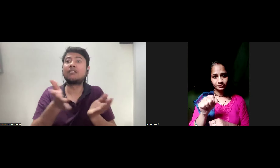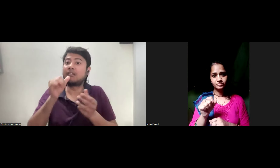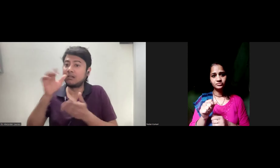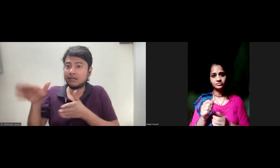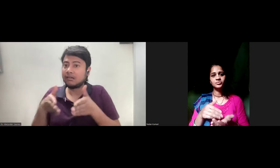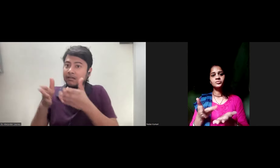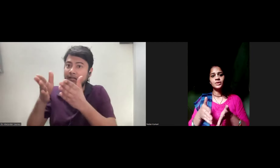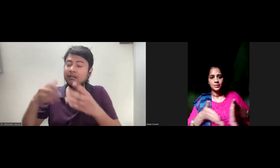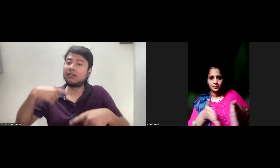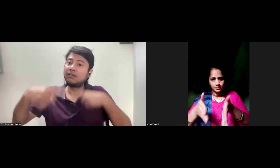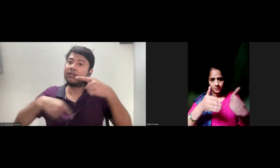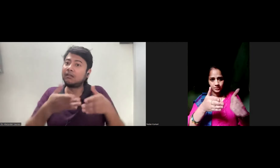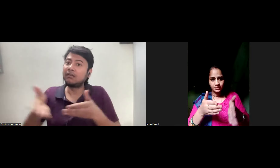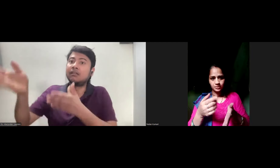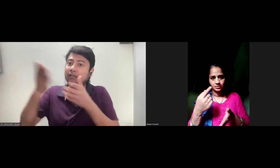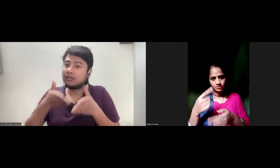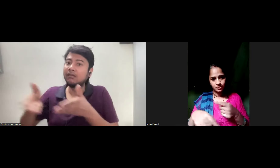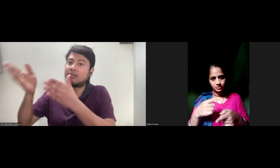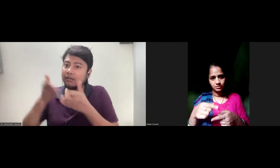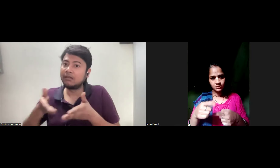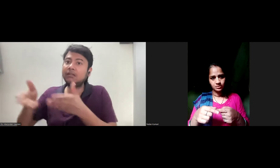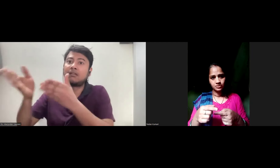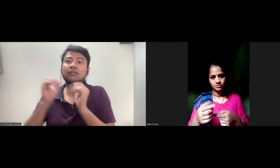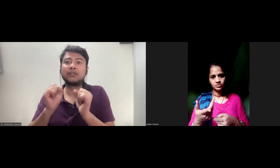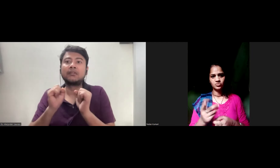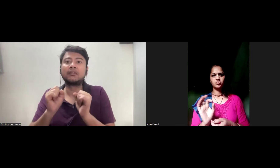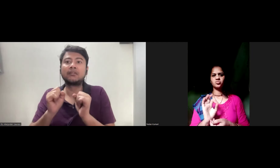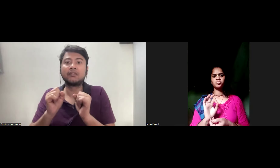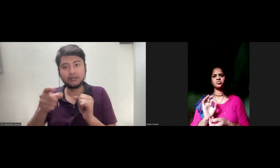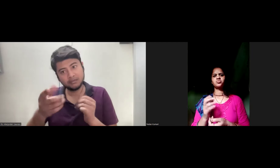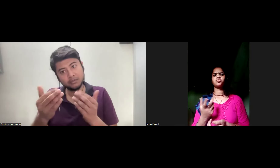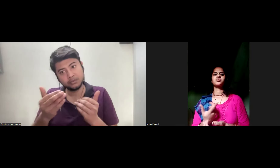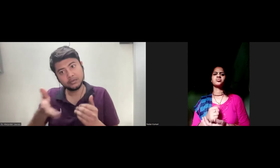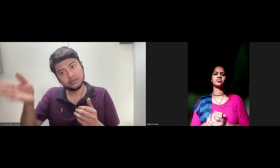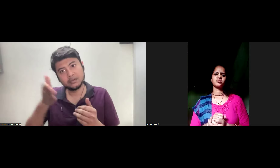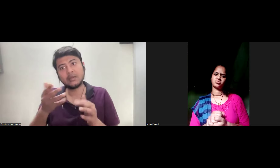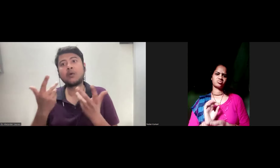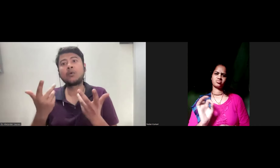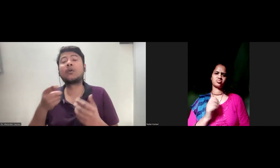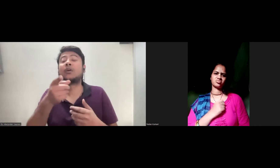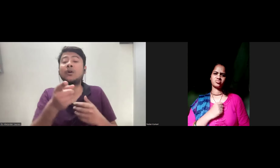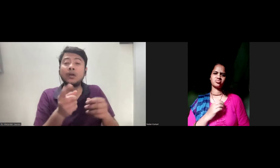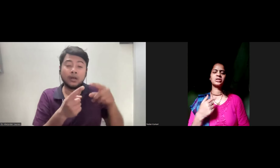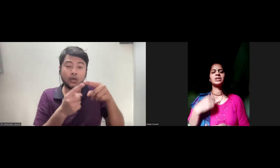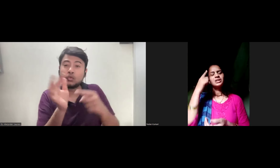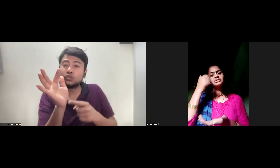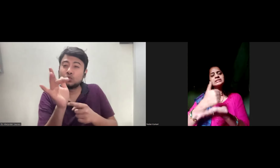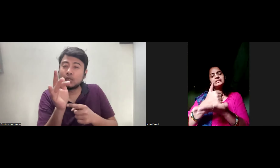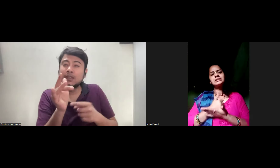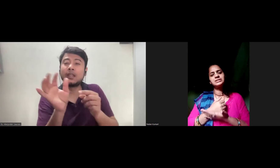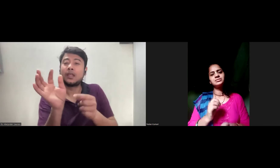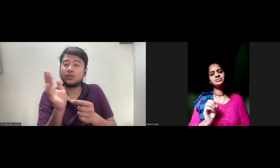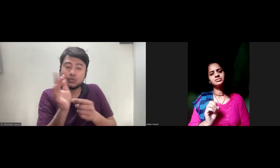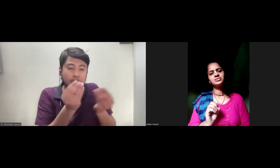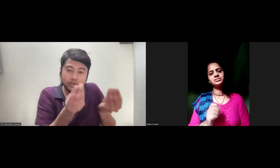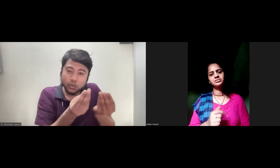let it flow. Because few of them means you can eat it. You can distribute to your family and they can eat. But if lot of them, then you bury it in the